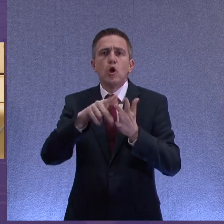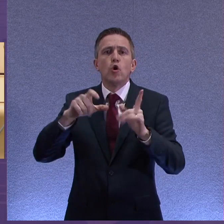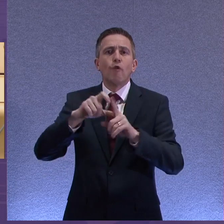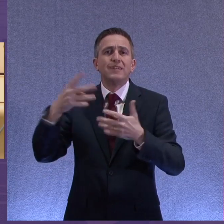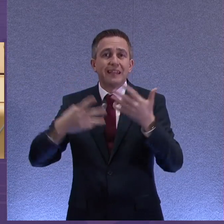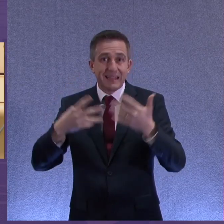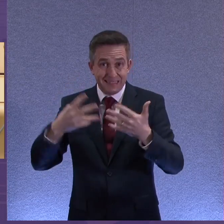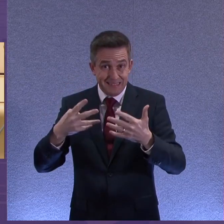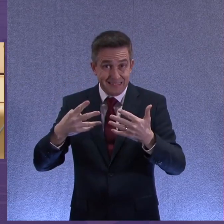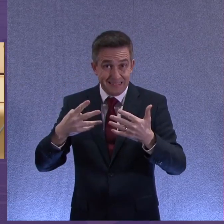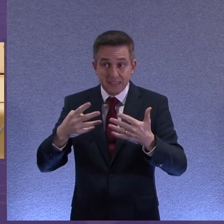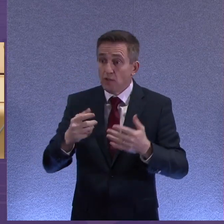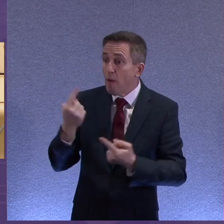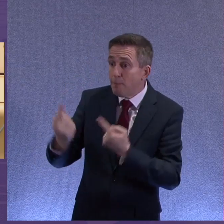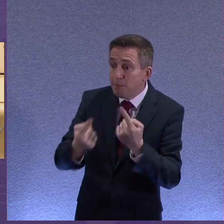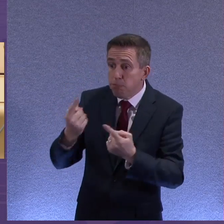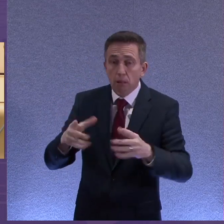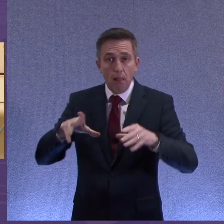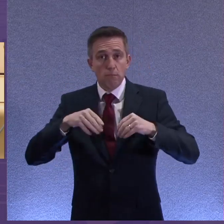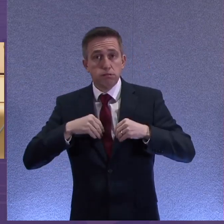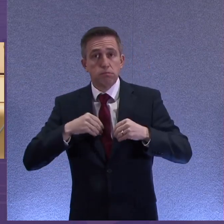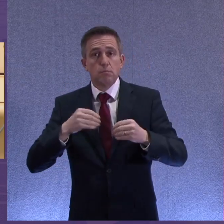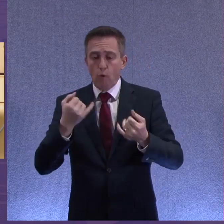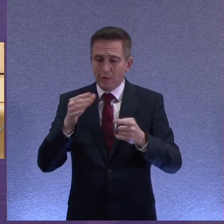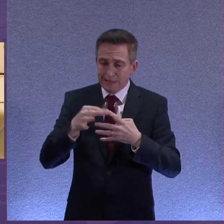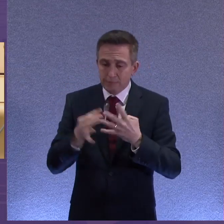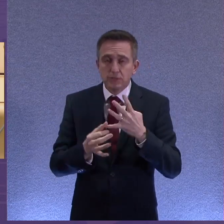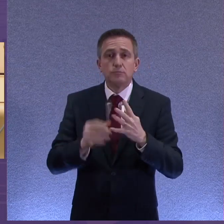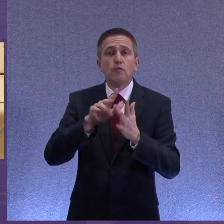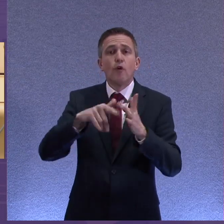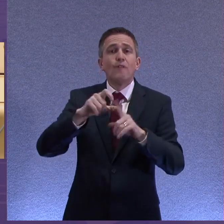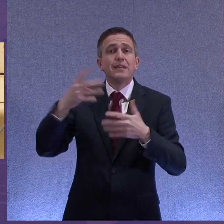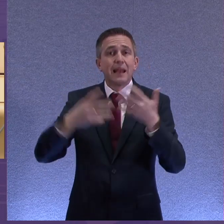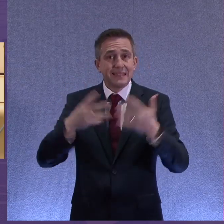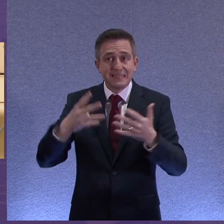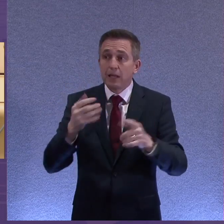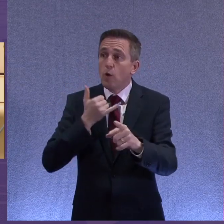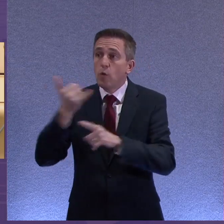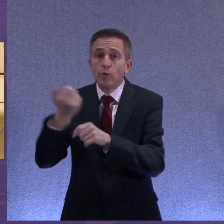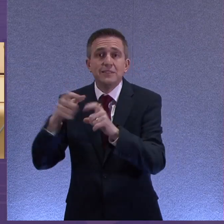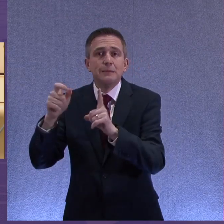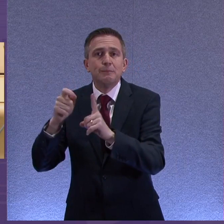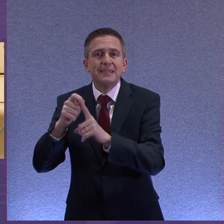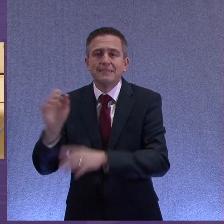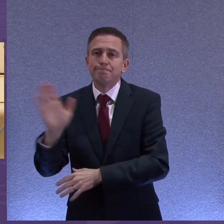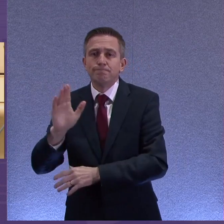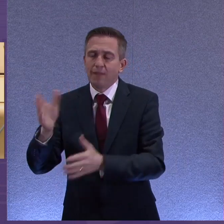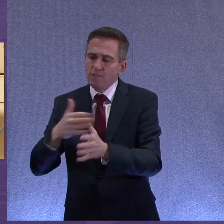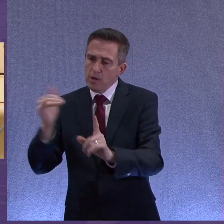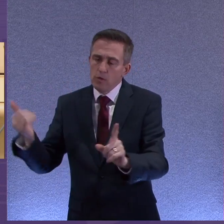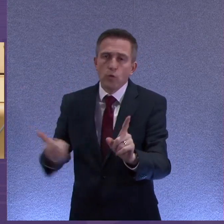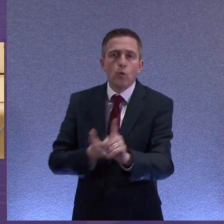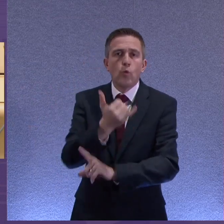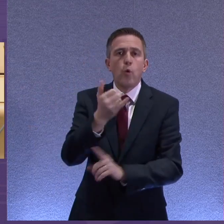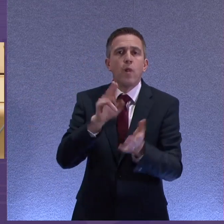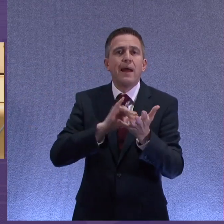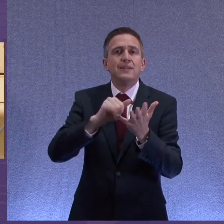symptoms should not call their GP practice. People with symptoms should first seek advice from NHS